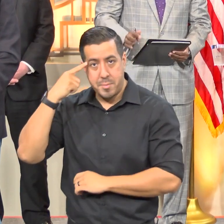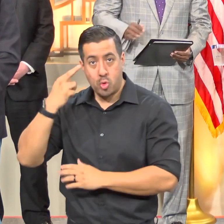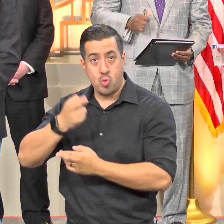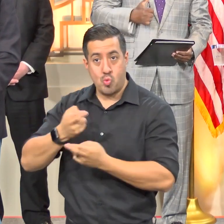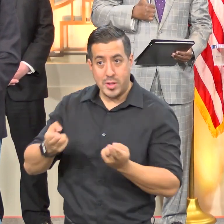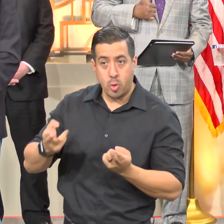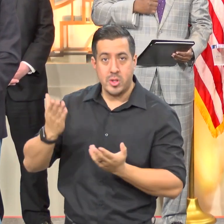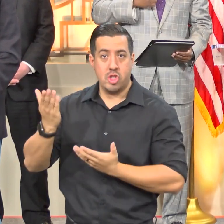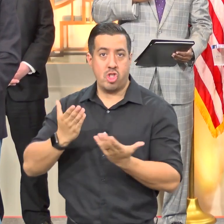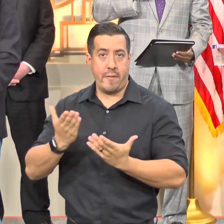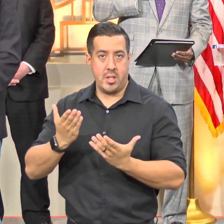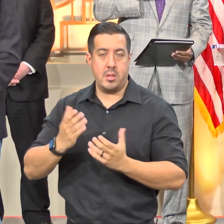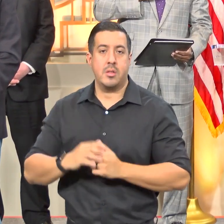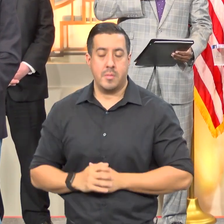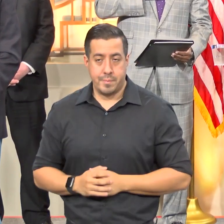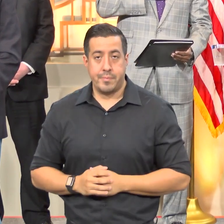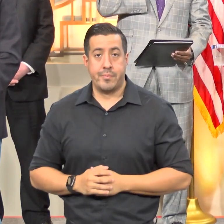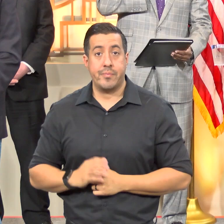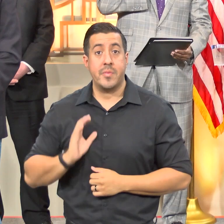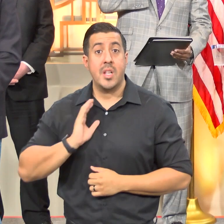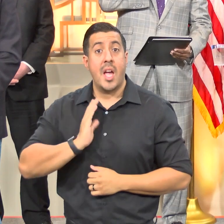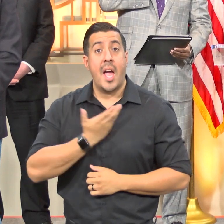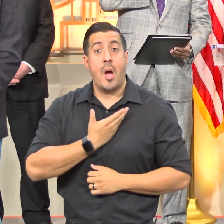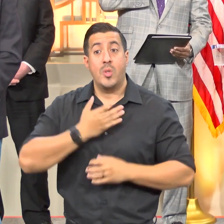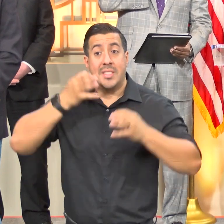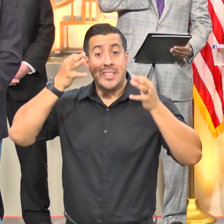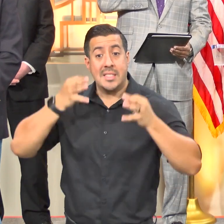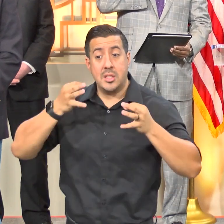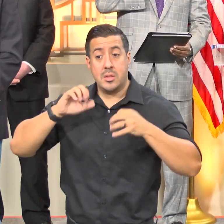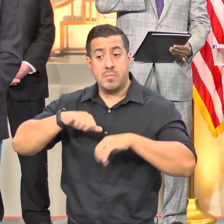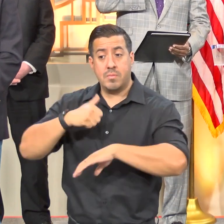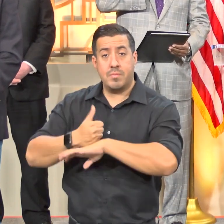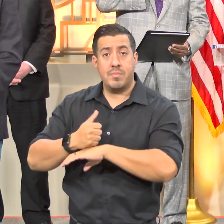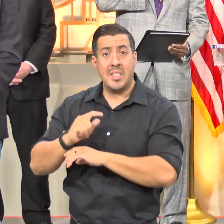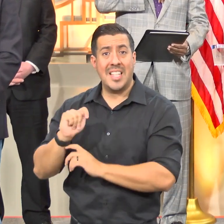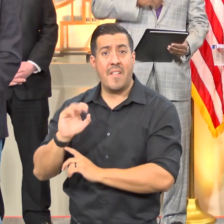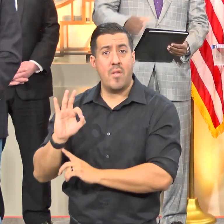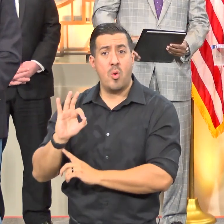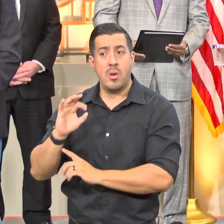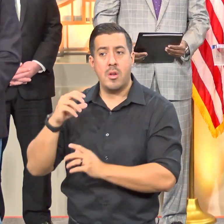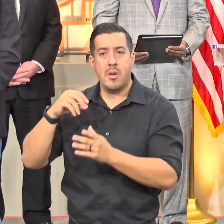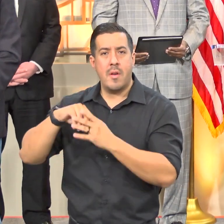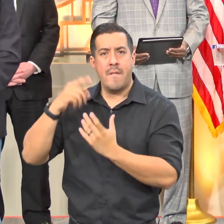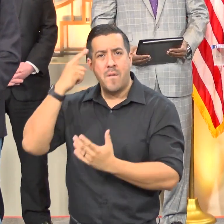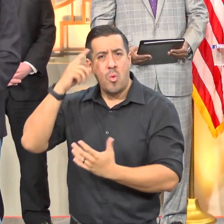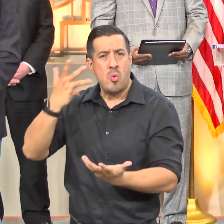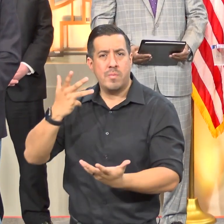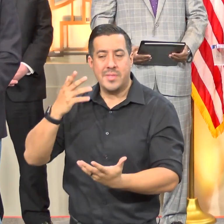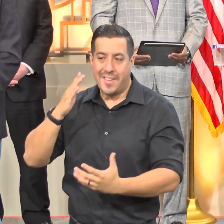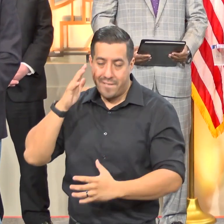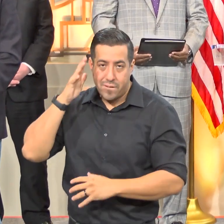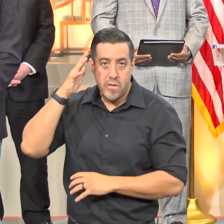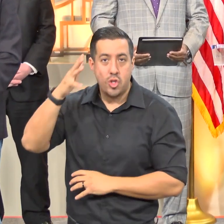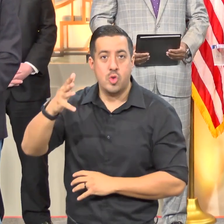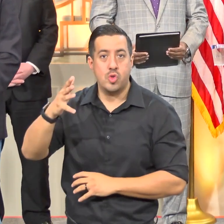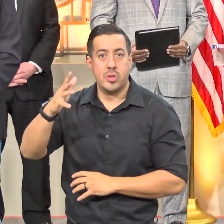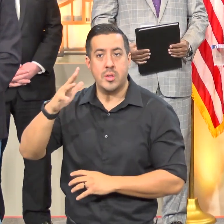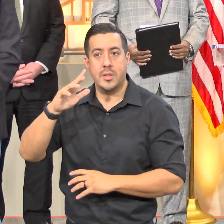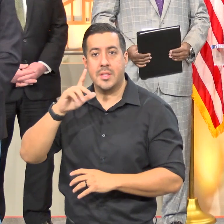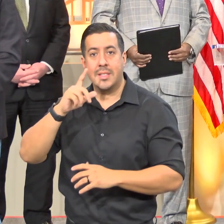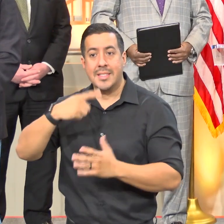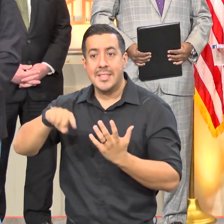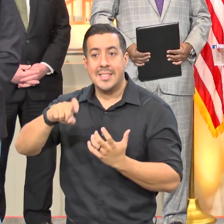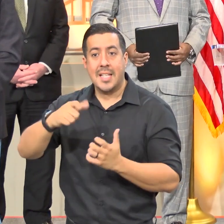and services. Our decision to form the task force is about looking to the future and not back on any one